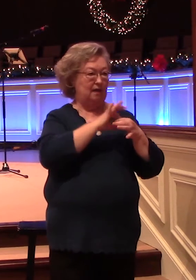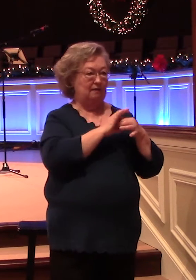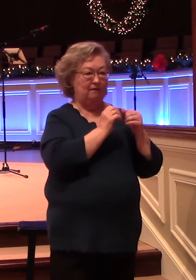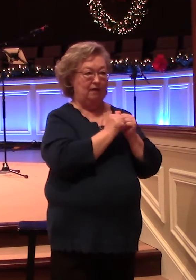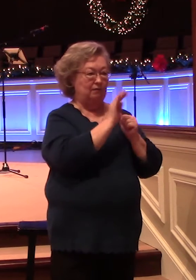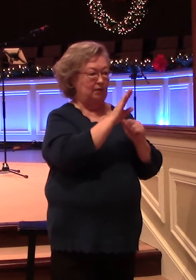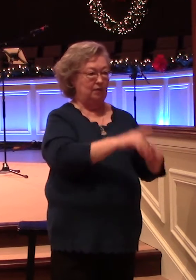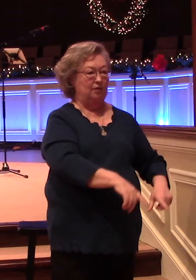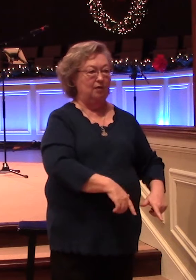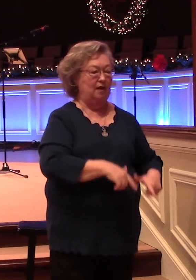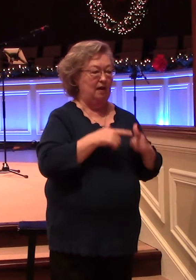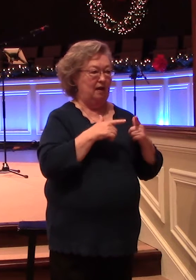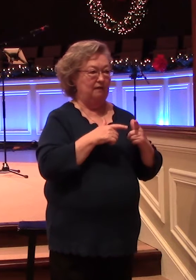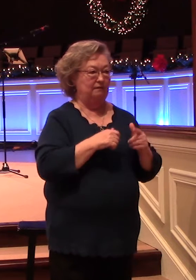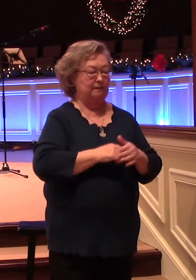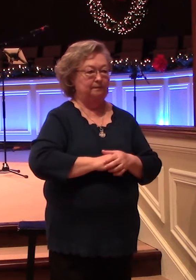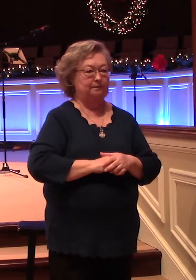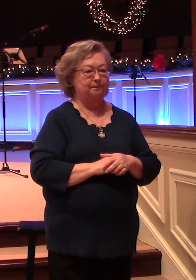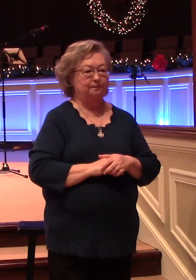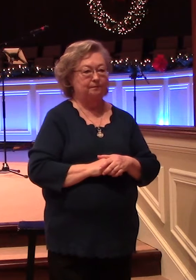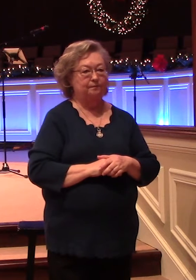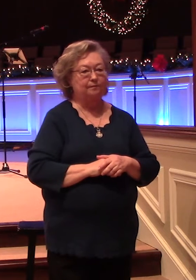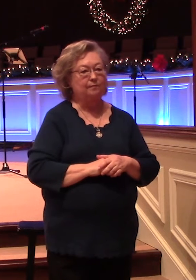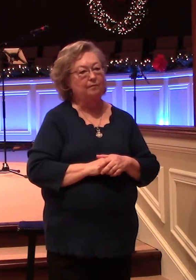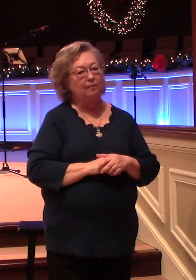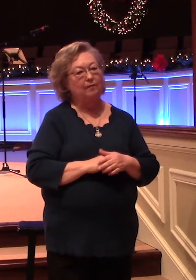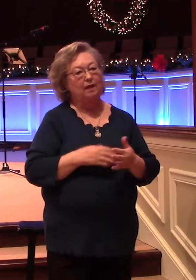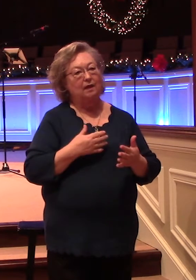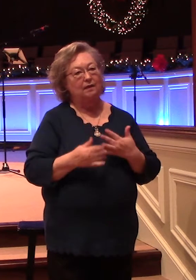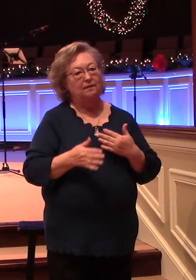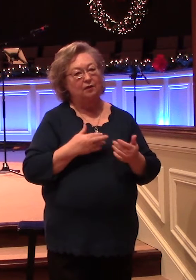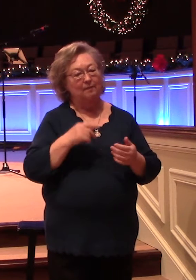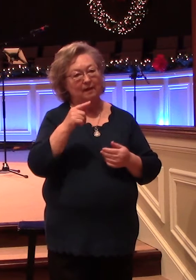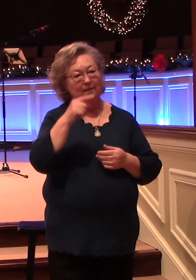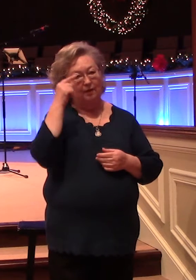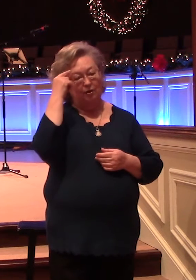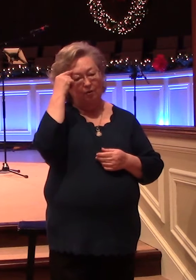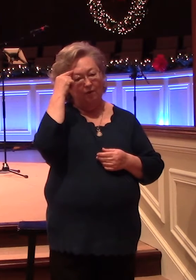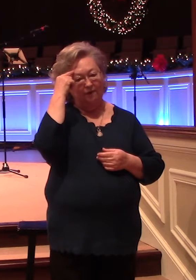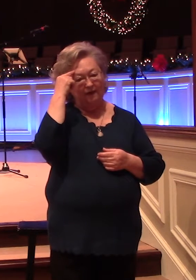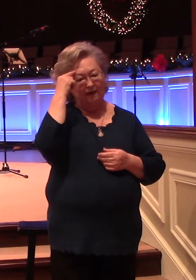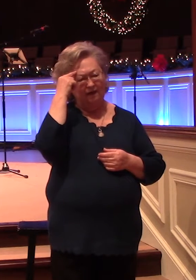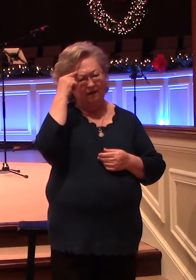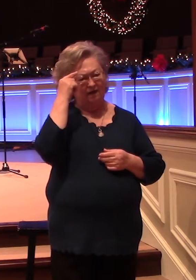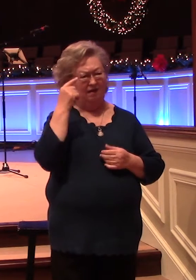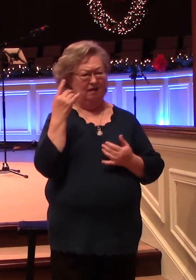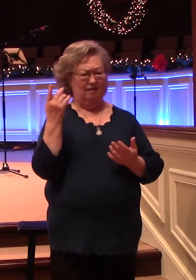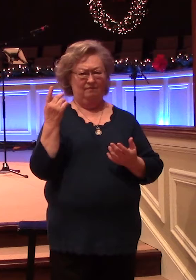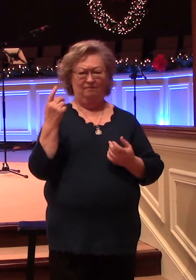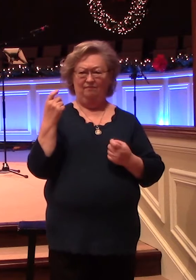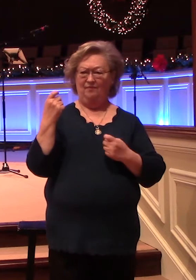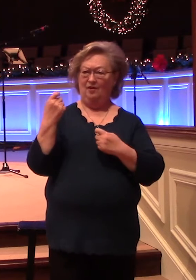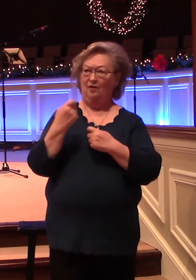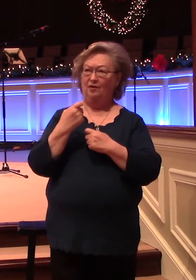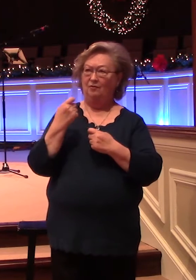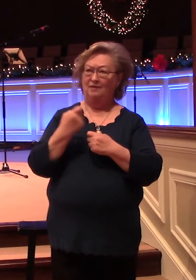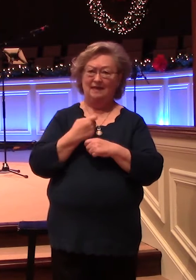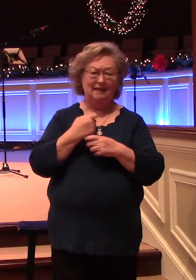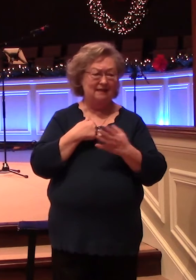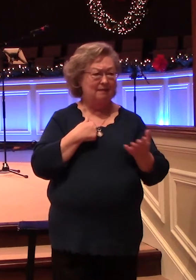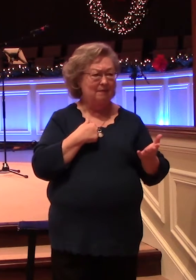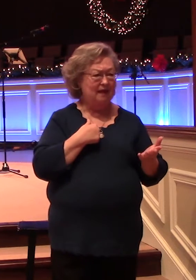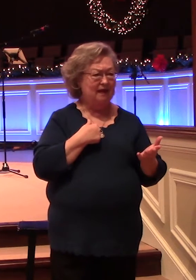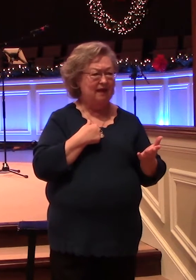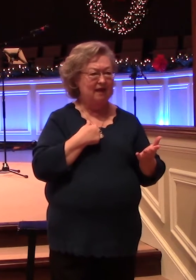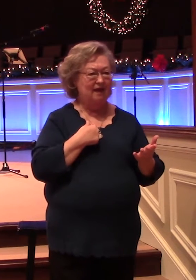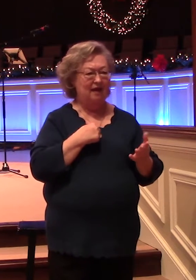And so for some of you this morning who think, why would I give? Are you kidding? I'm not going to give. Look at all the things the church does wrong. Look at